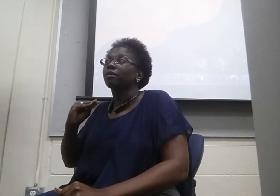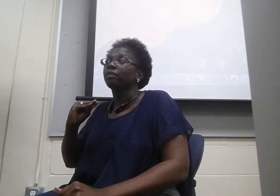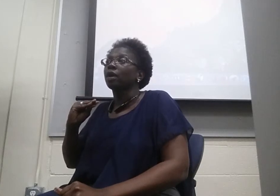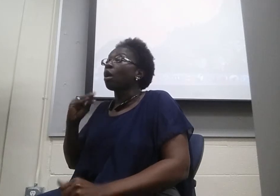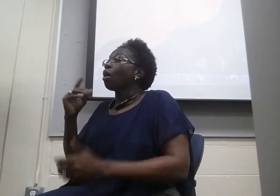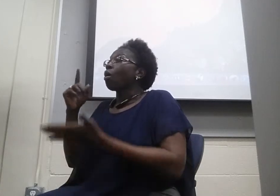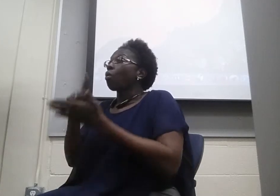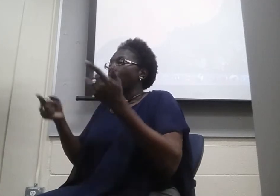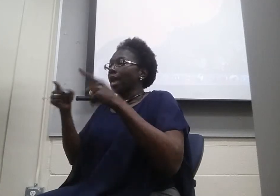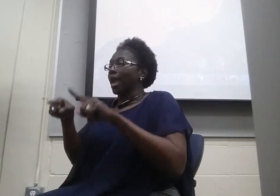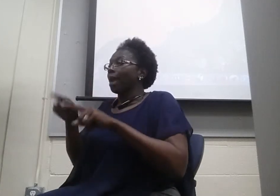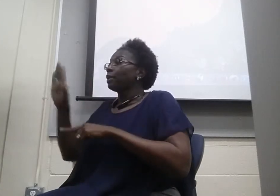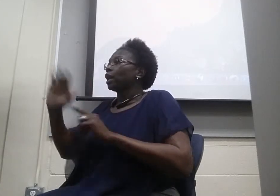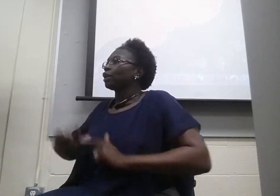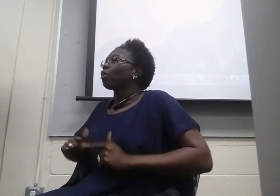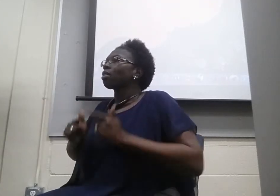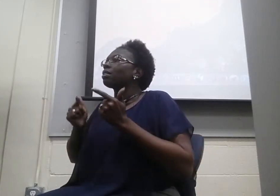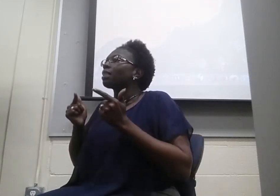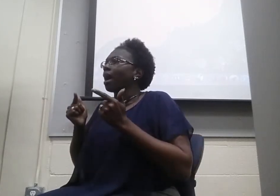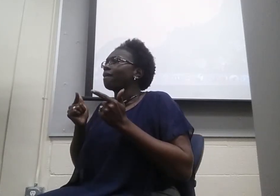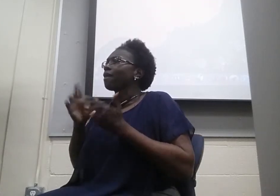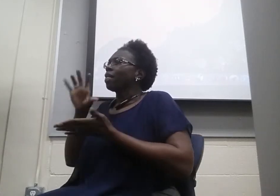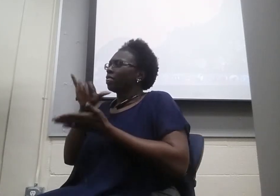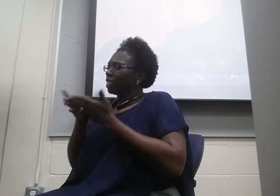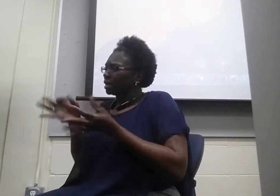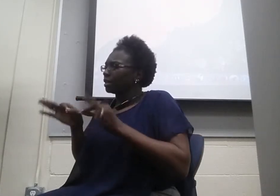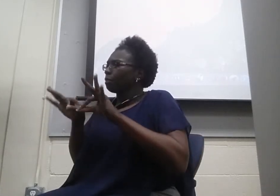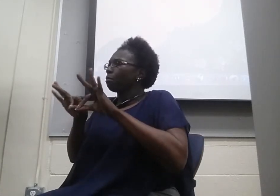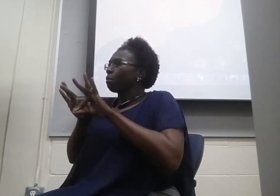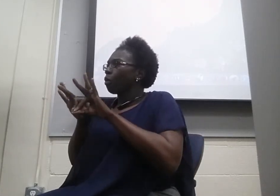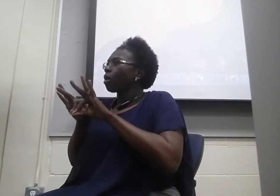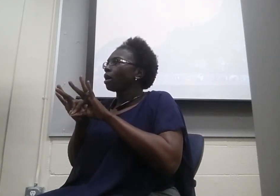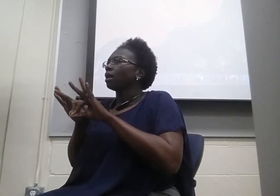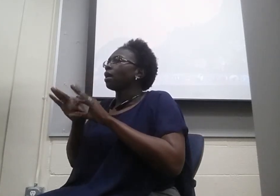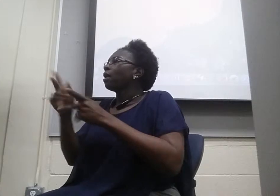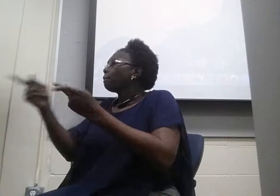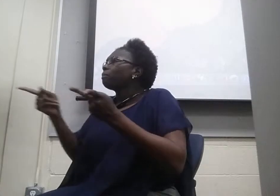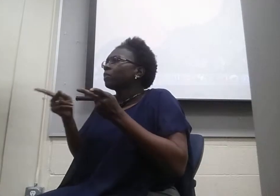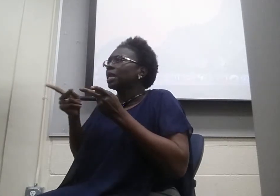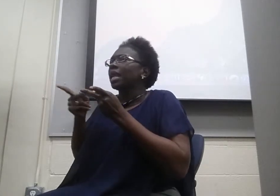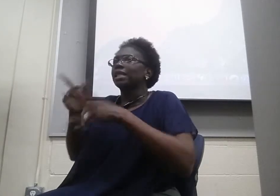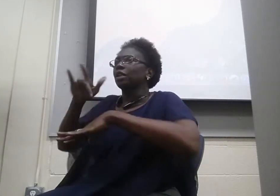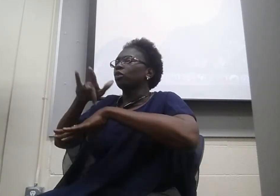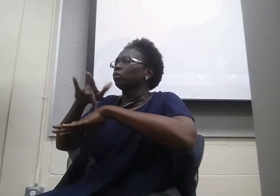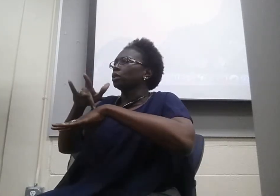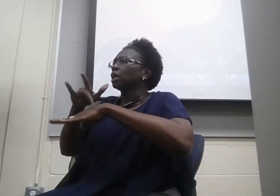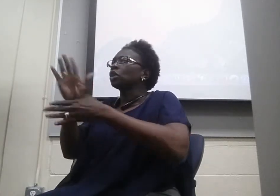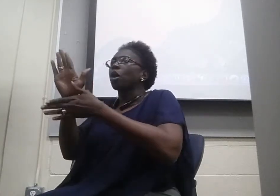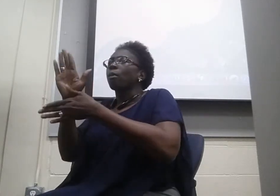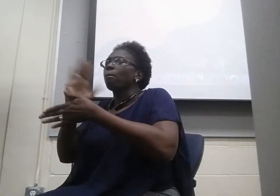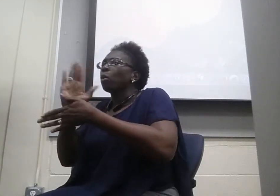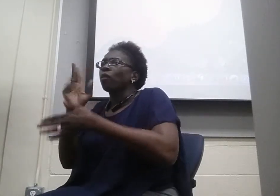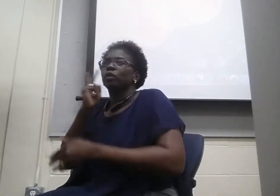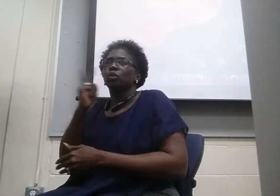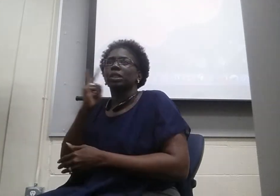that stuff is actually what makes your work interesting and distinctive and different. The places you've been, the movies you've seen, the books you like, the games you play, all that stuff is